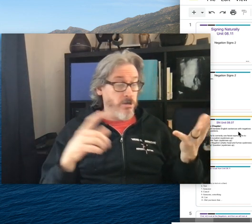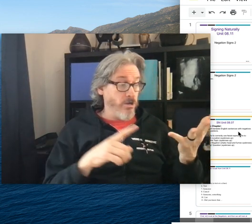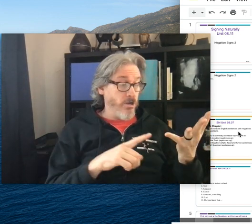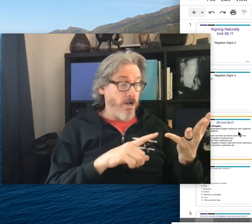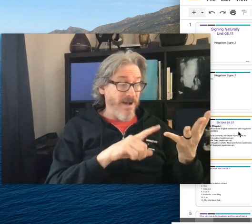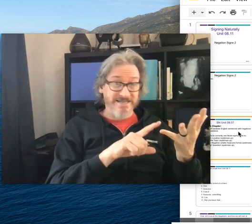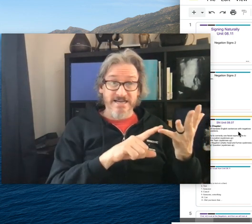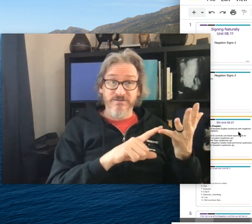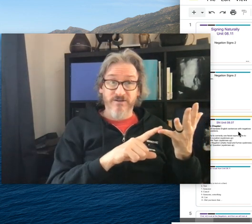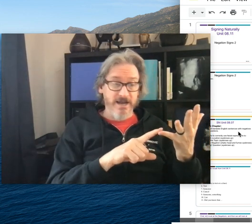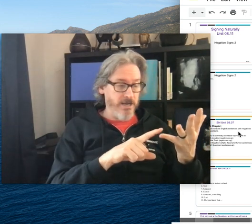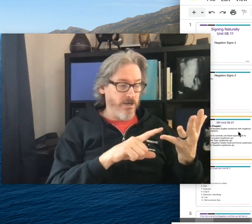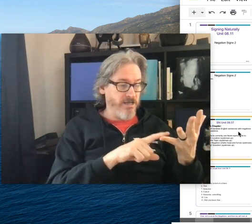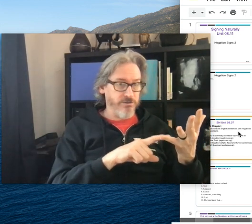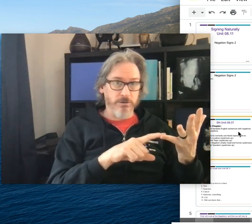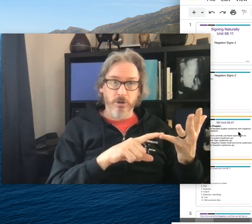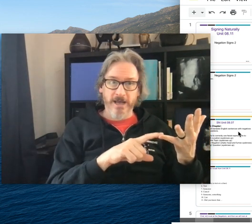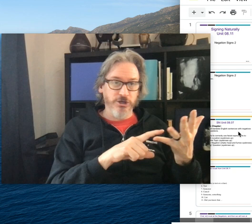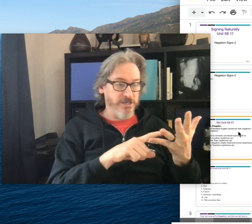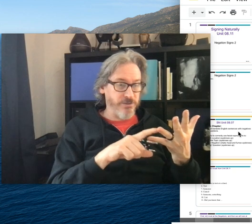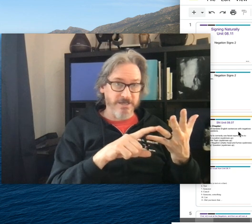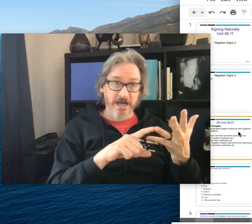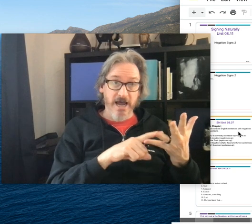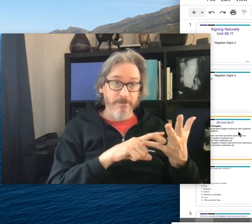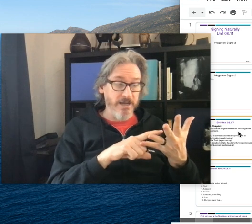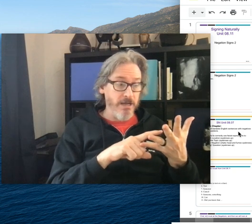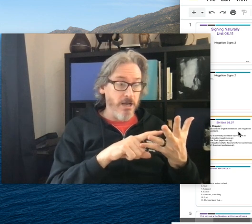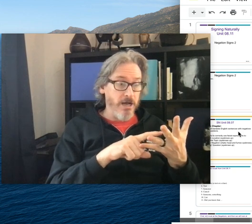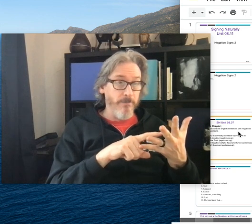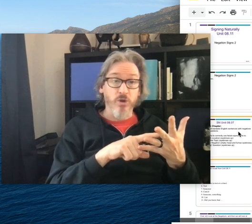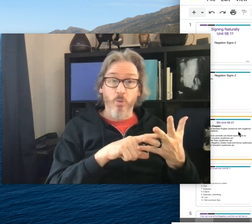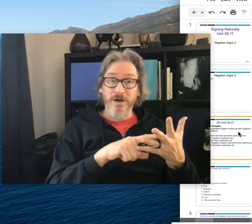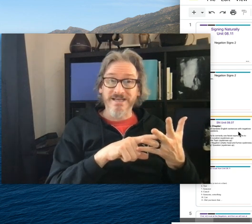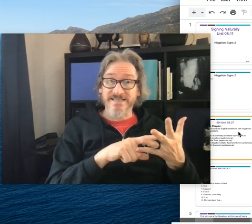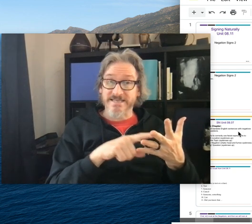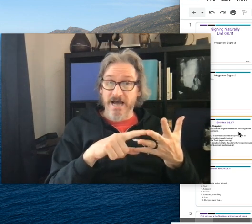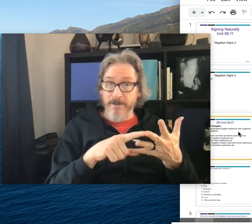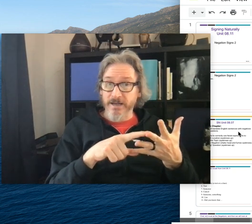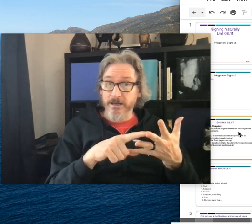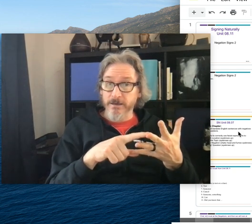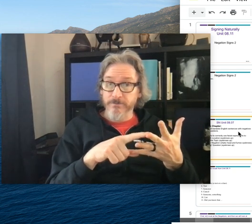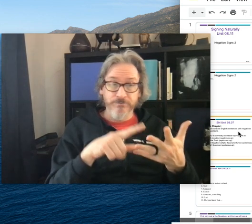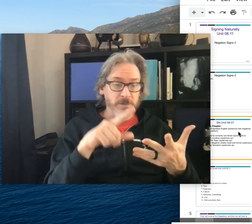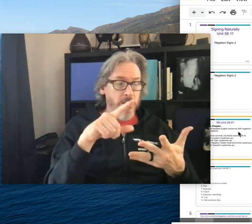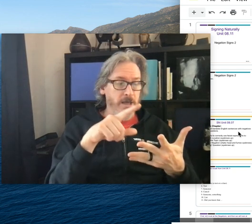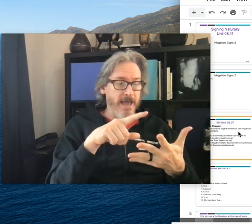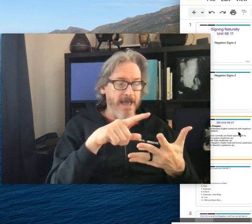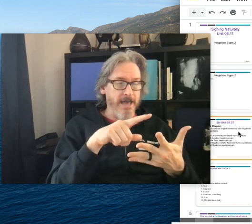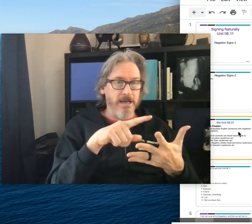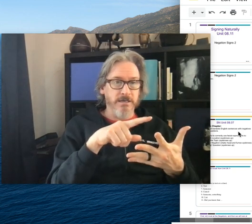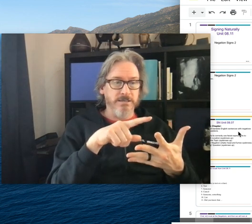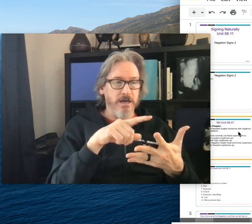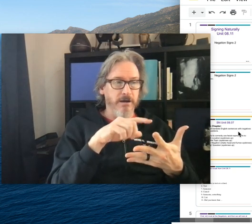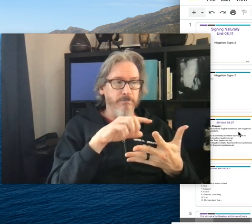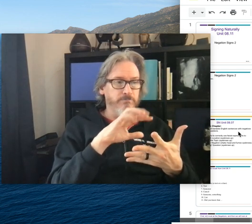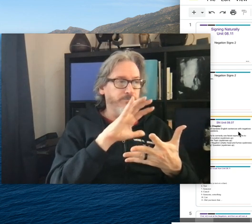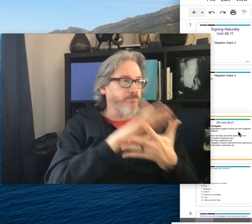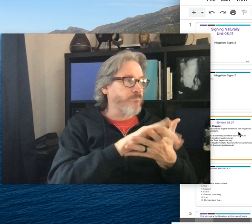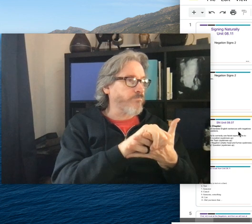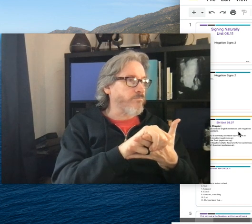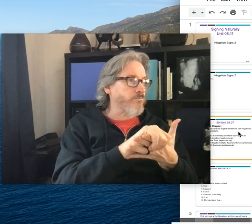stuff. Identifying, is there a location, is there a time, what is the topic, and